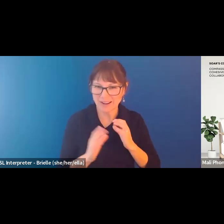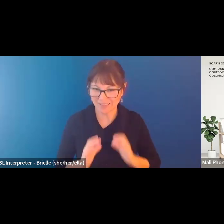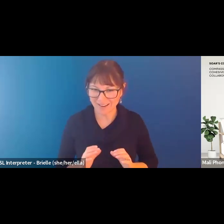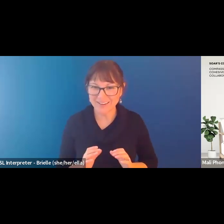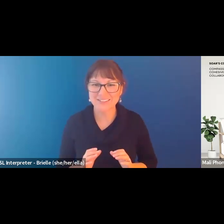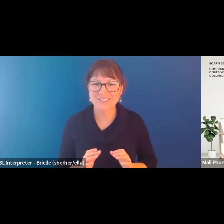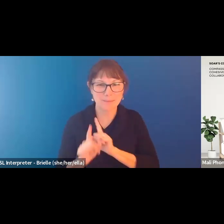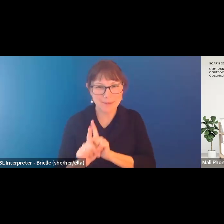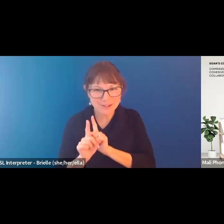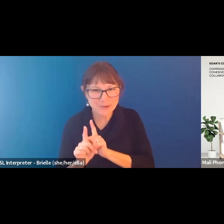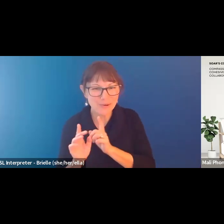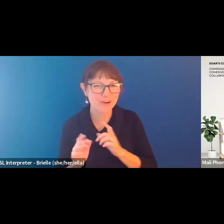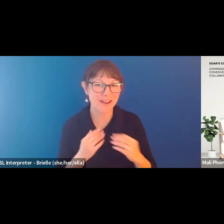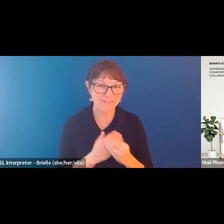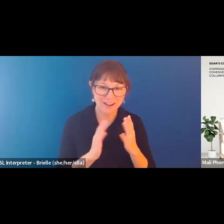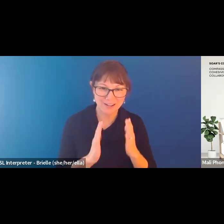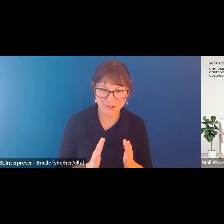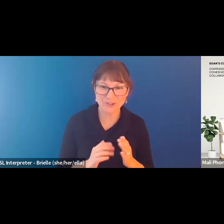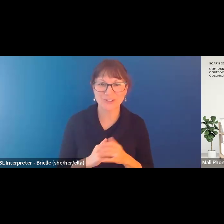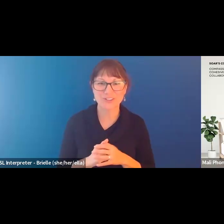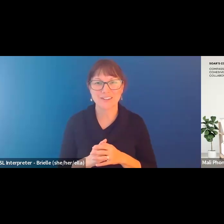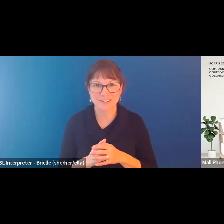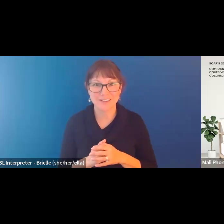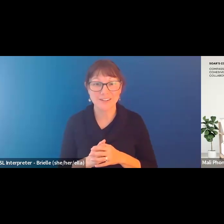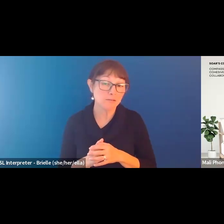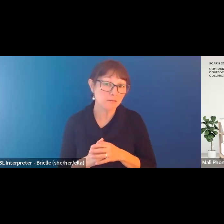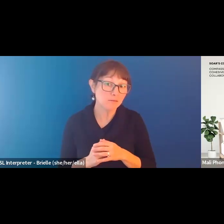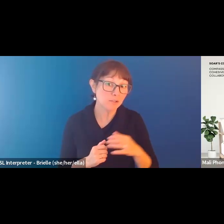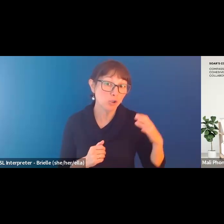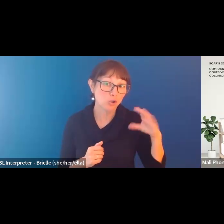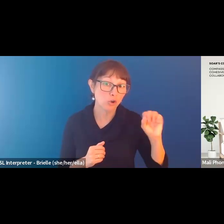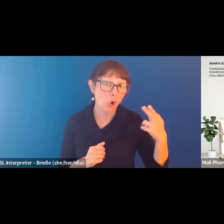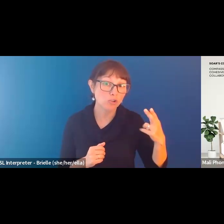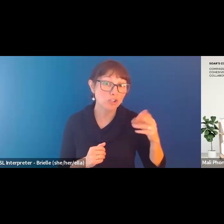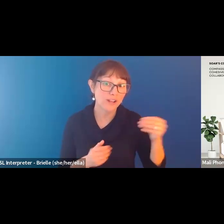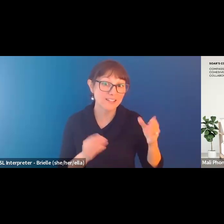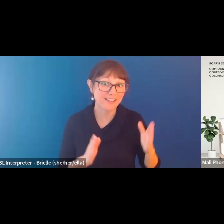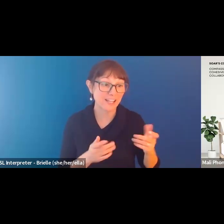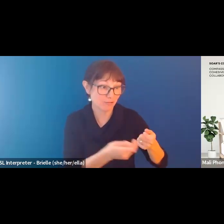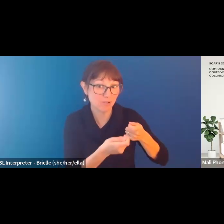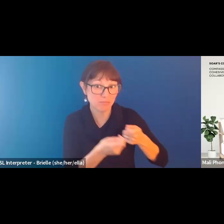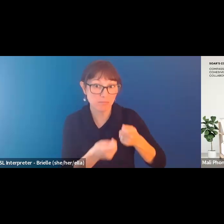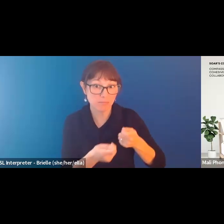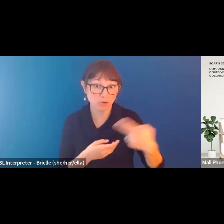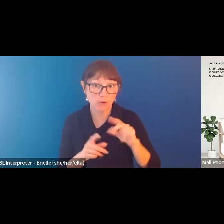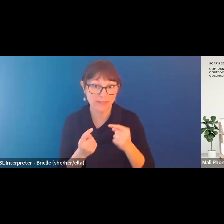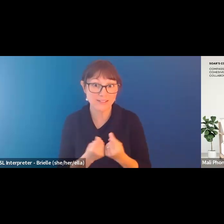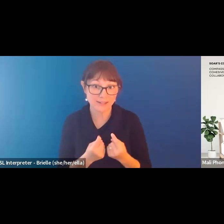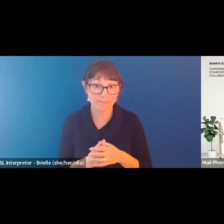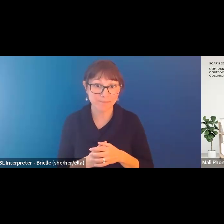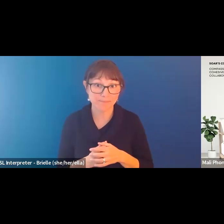clients, mentors, advisors, and even coaches and facilitators to join our team. When who you